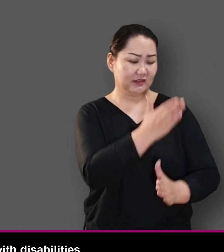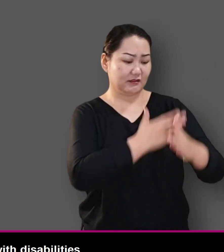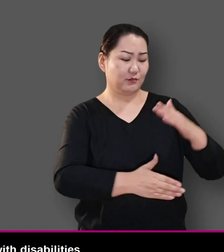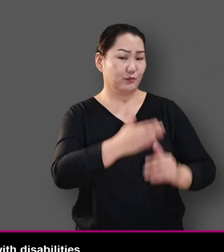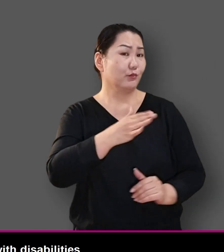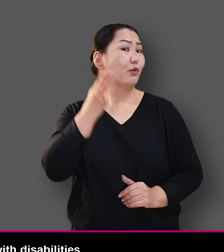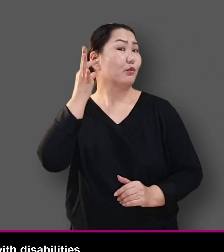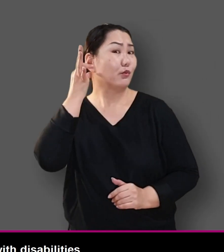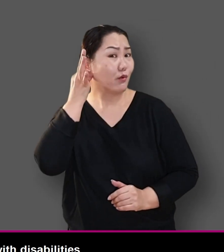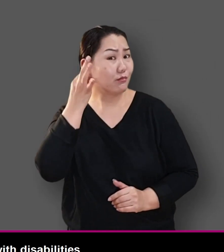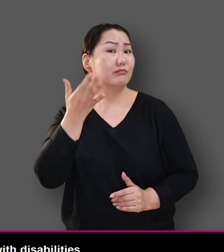Women with disabilities